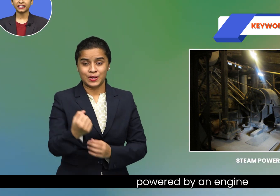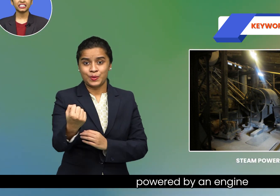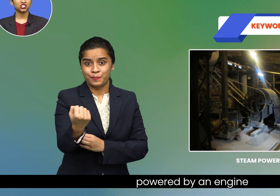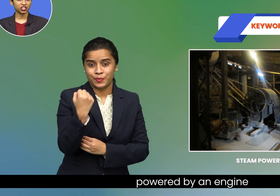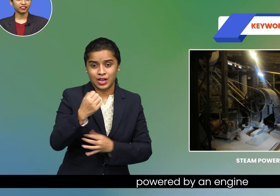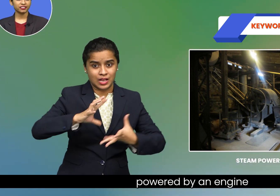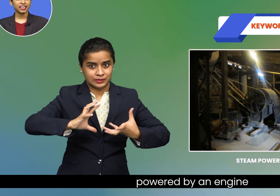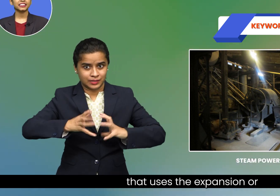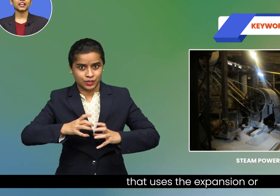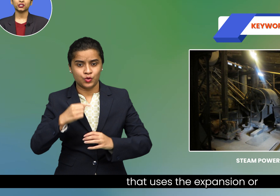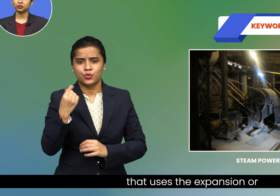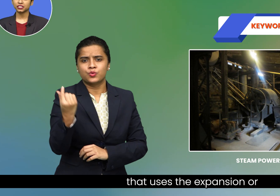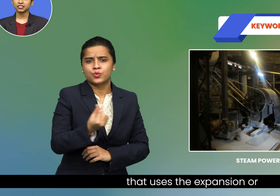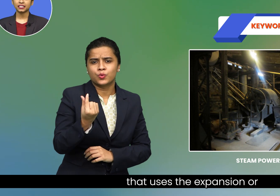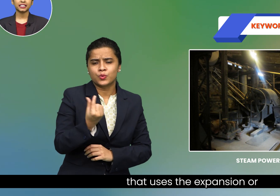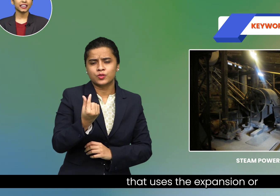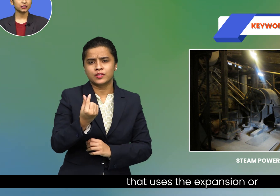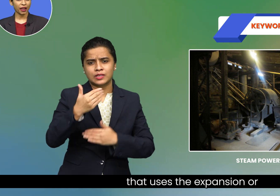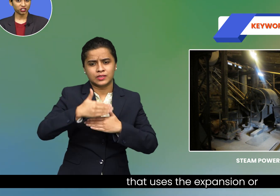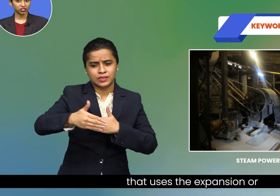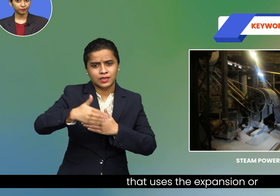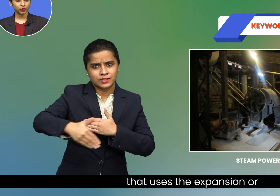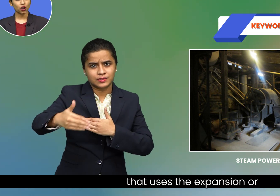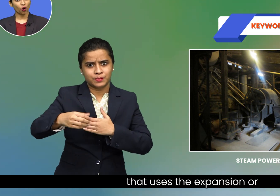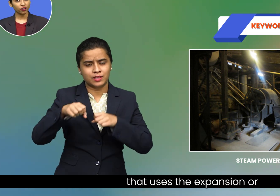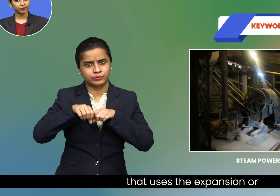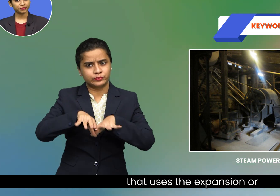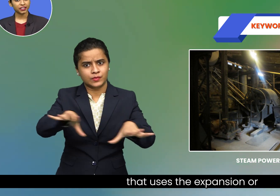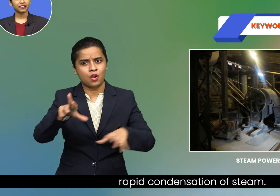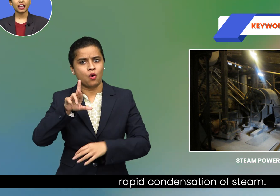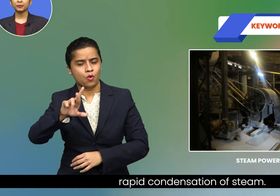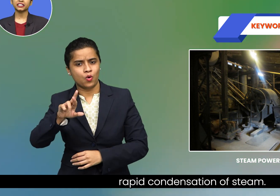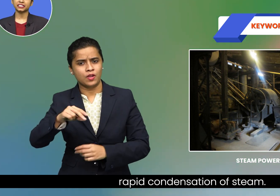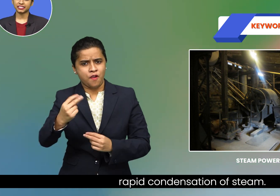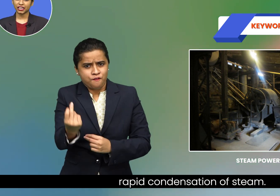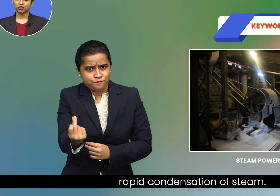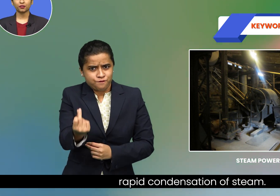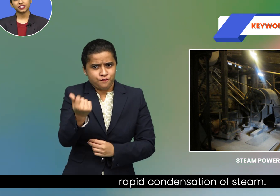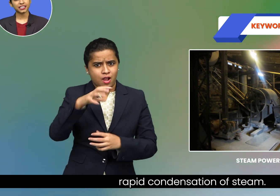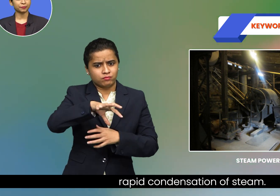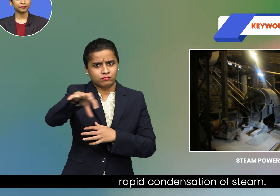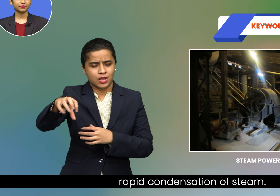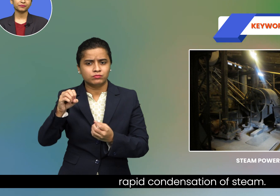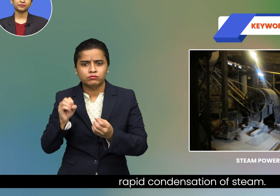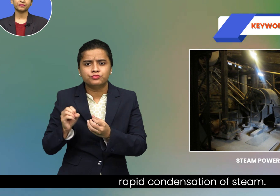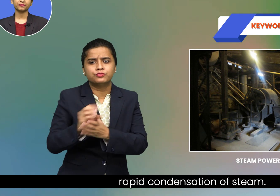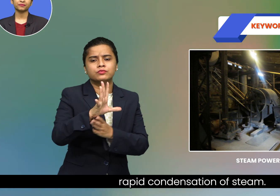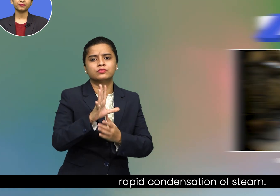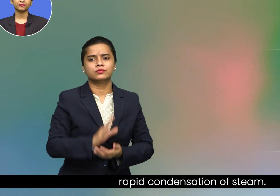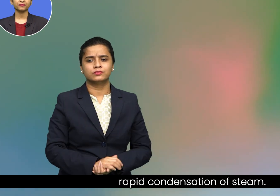powered by an engine that uses the expansion or rapid condensation of steam.